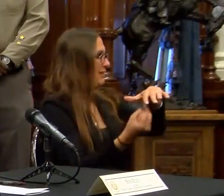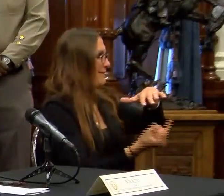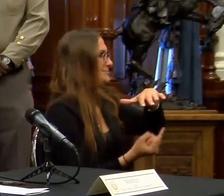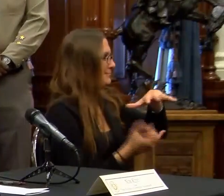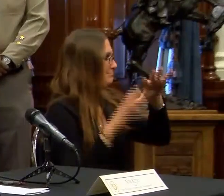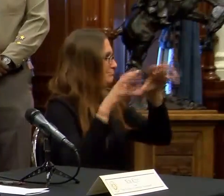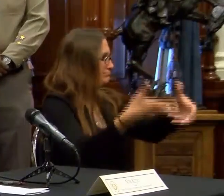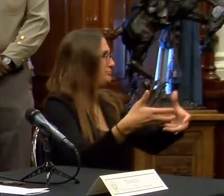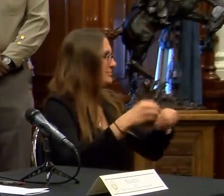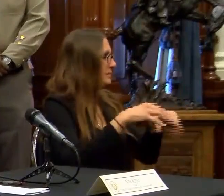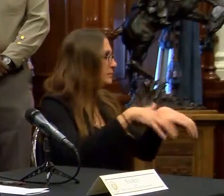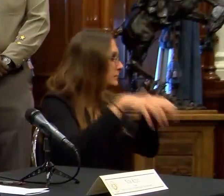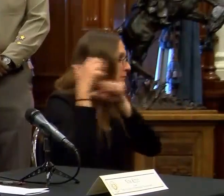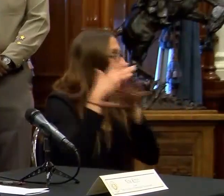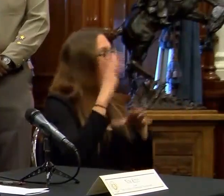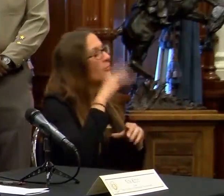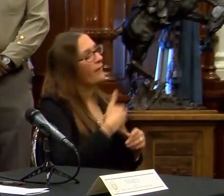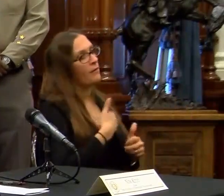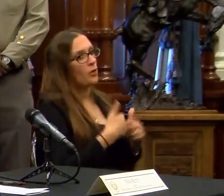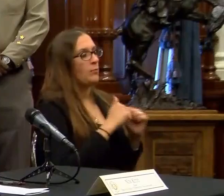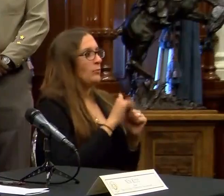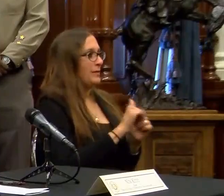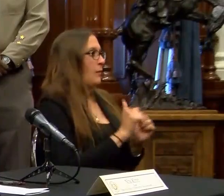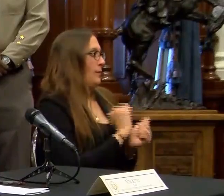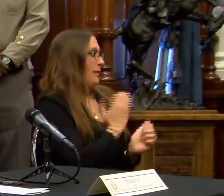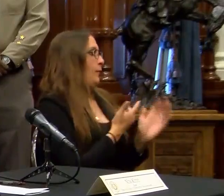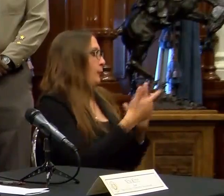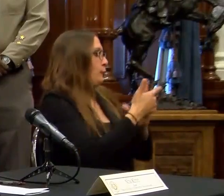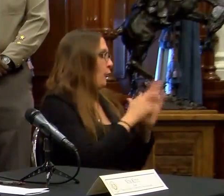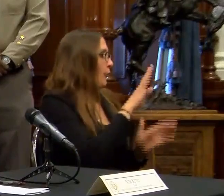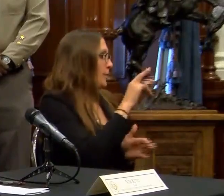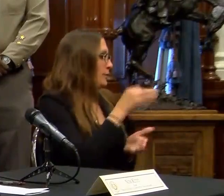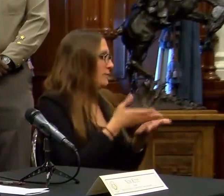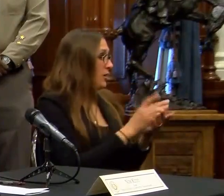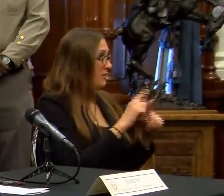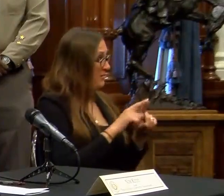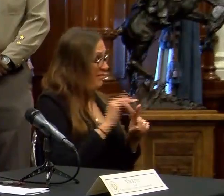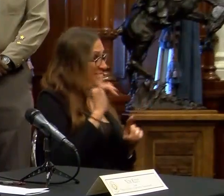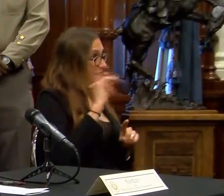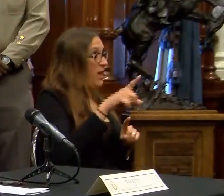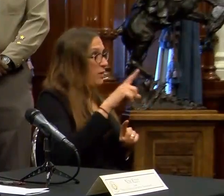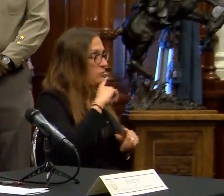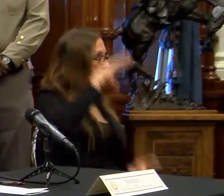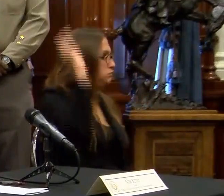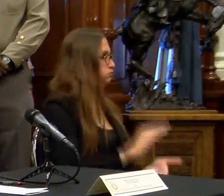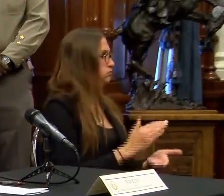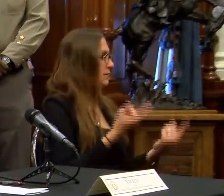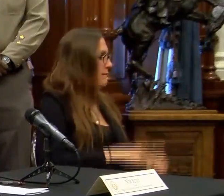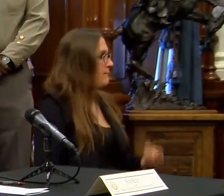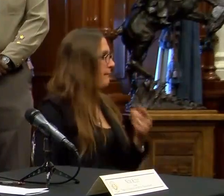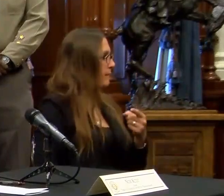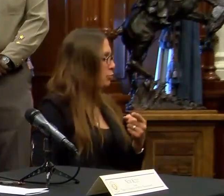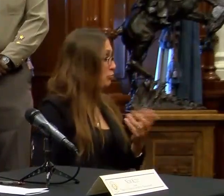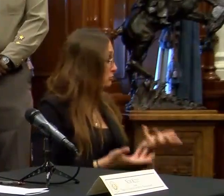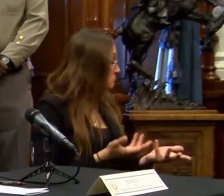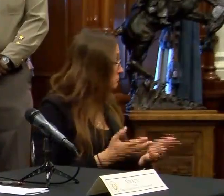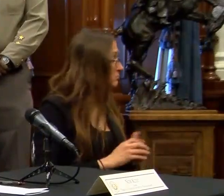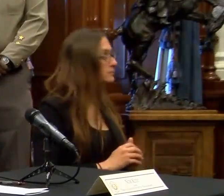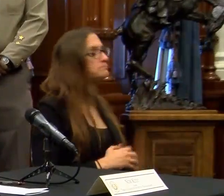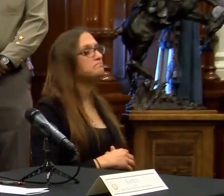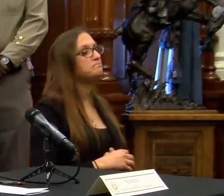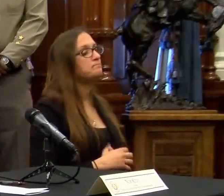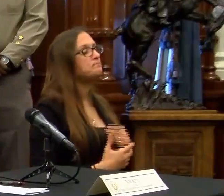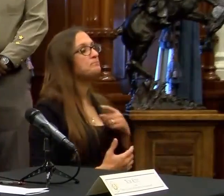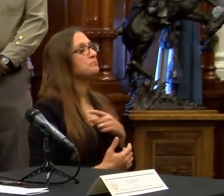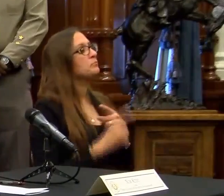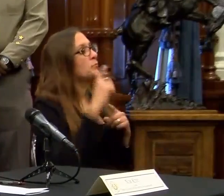that under our Bill of Rights, but have you looked at that at all? Because that's a real flattening effort. Right. So what we do